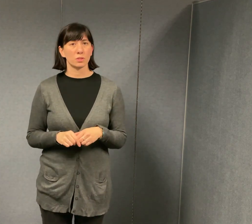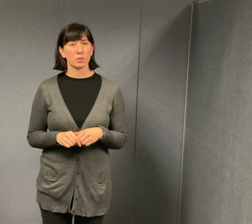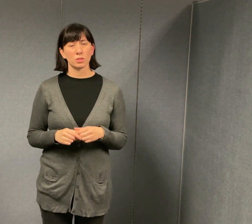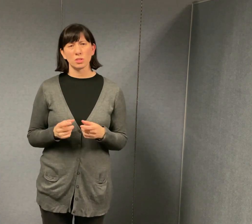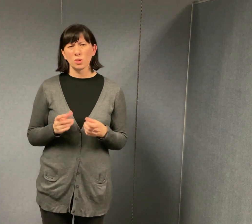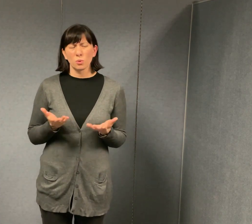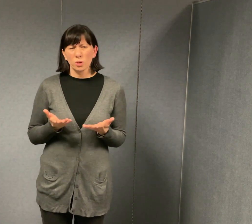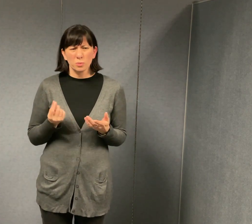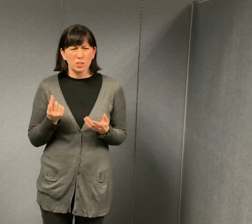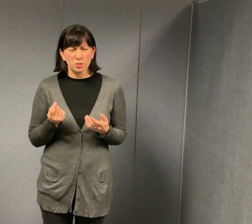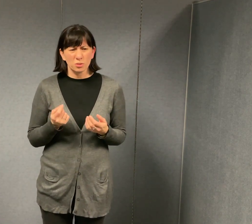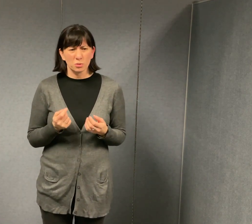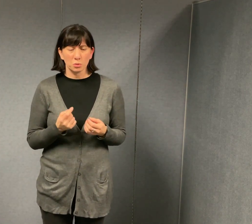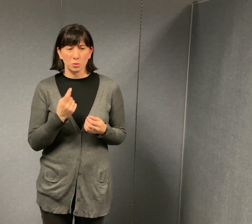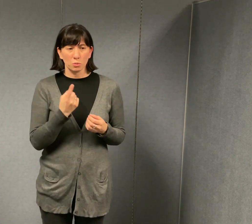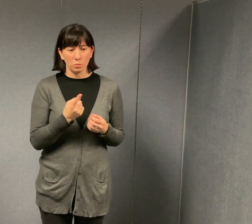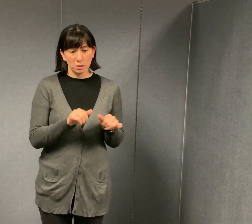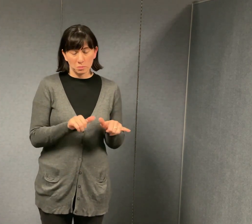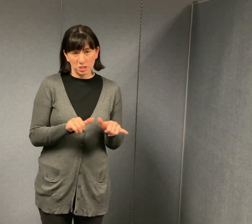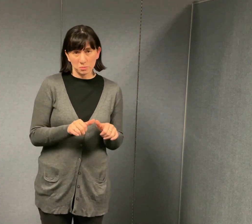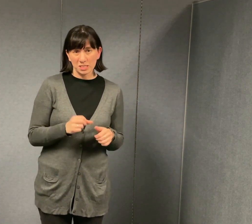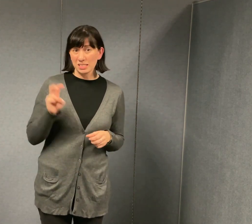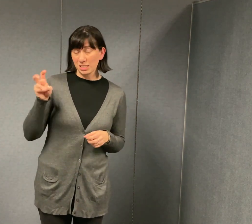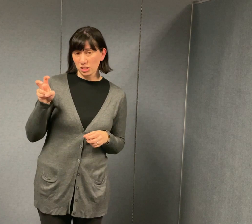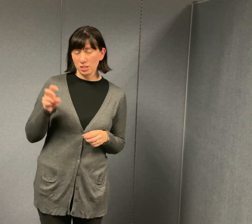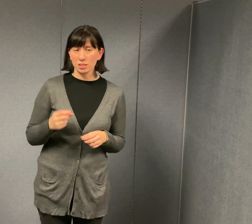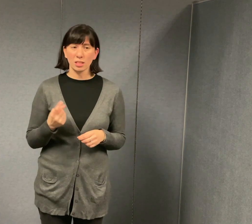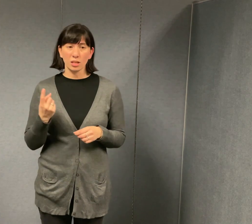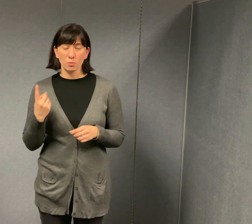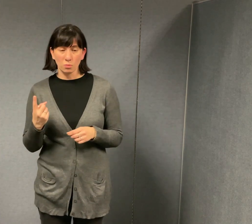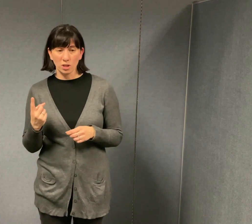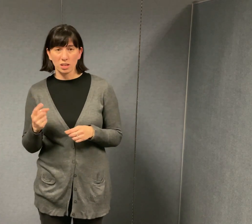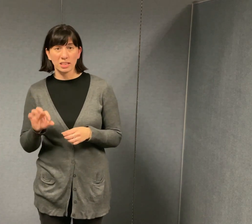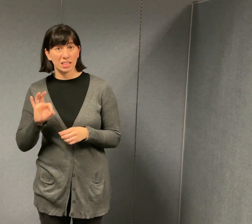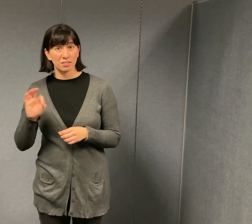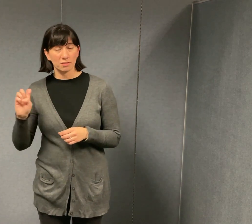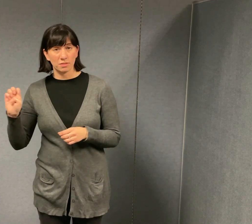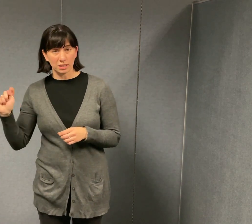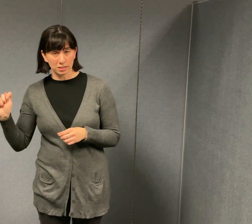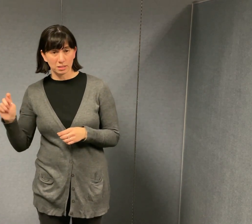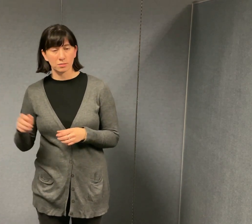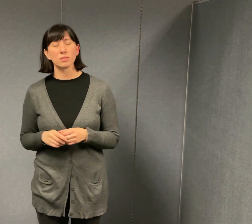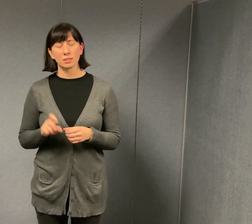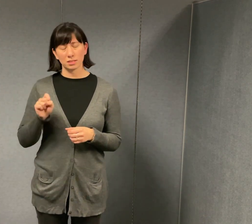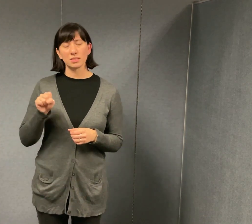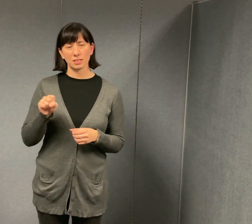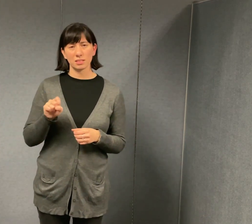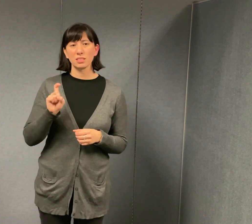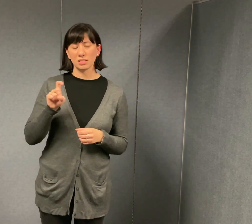measurement in feet? That's right. We have to convert in order to end up with consistent